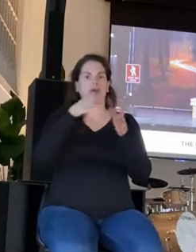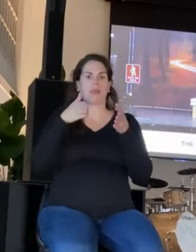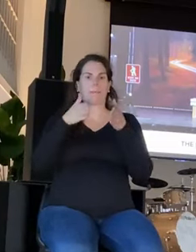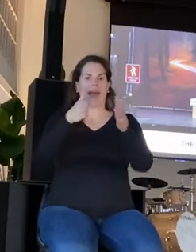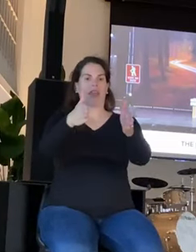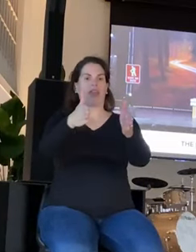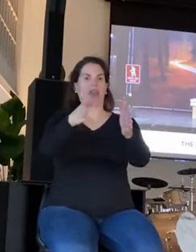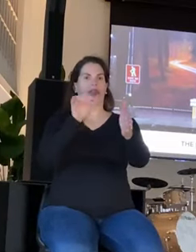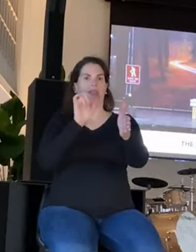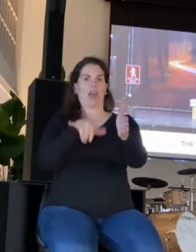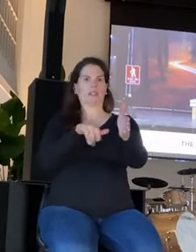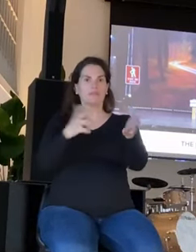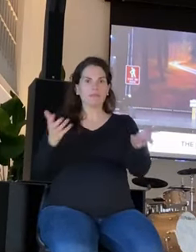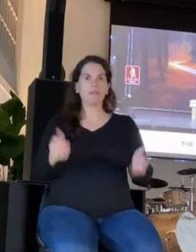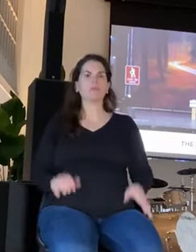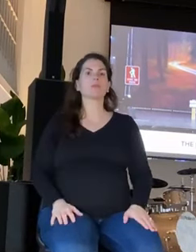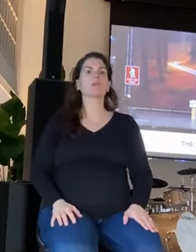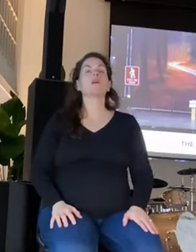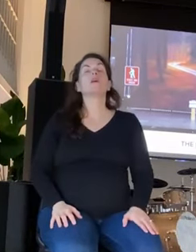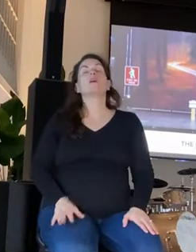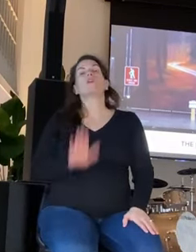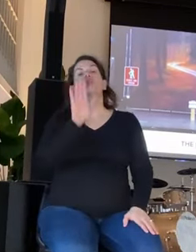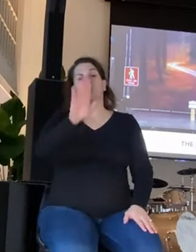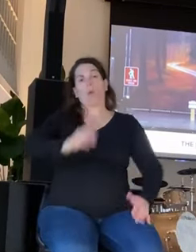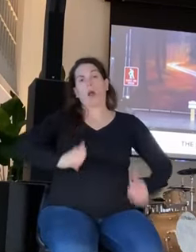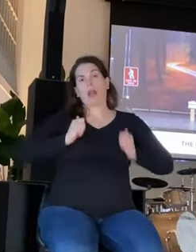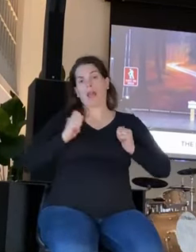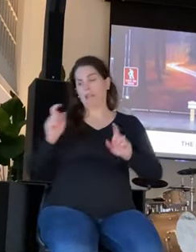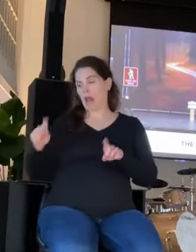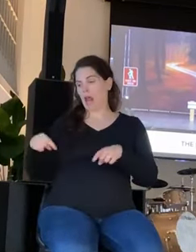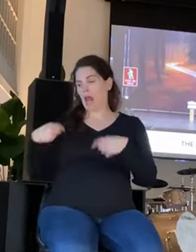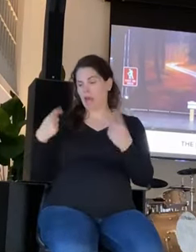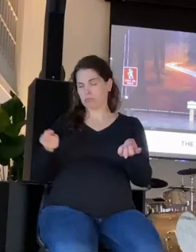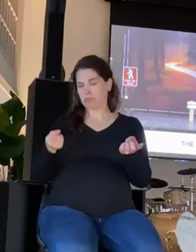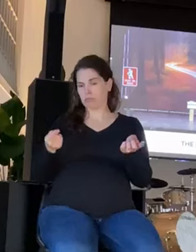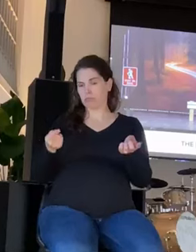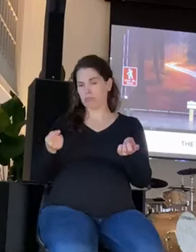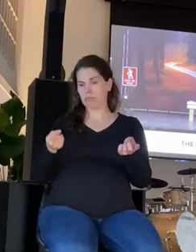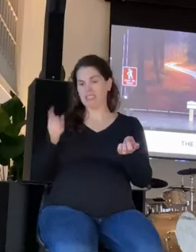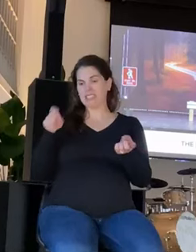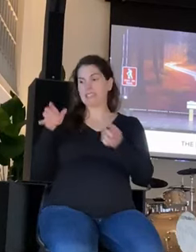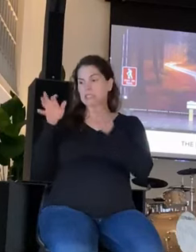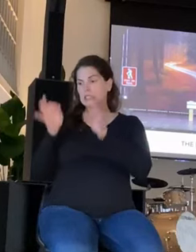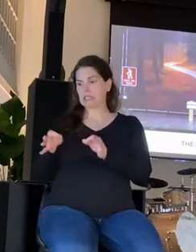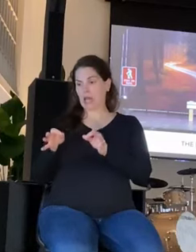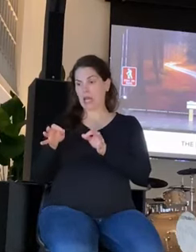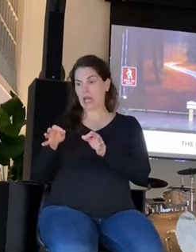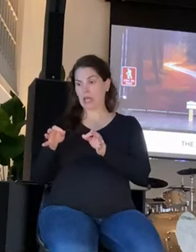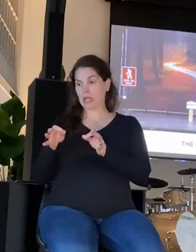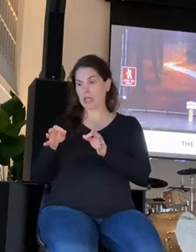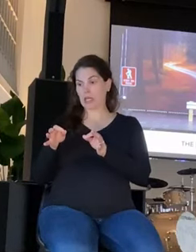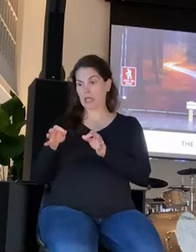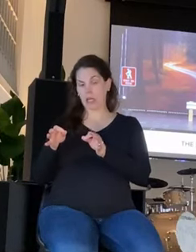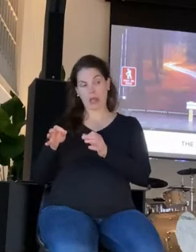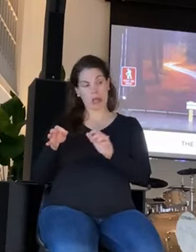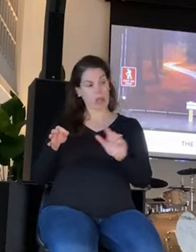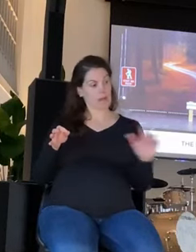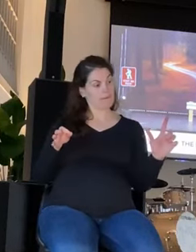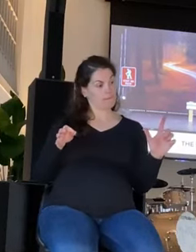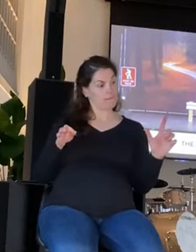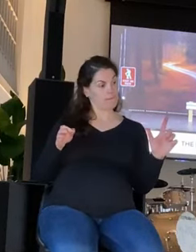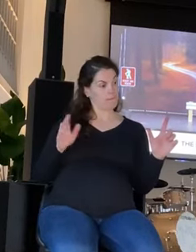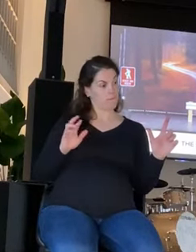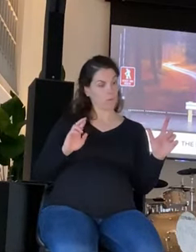See, throughout your life, multiple times in your life, you have to make a decision. Am I going to go that way or am I going to